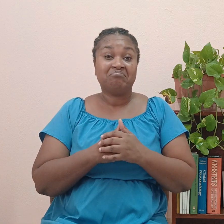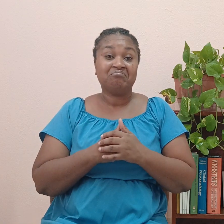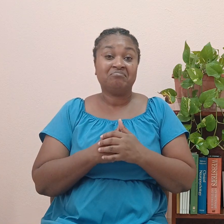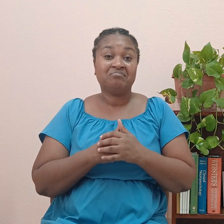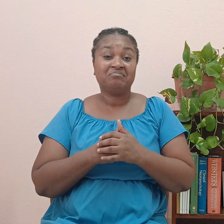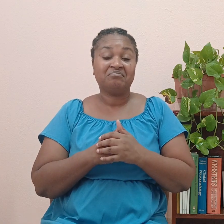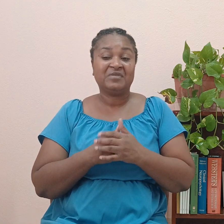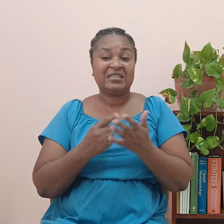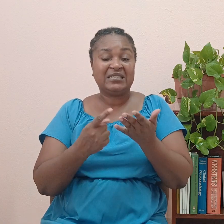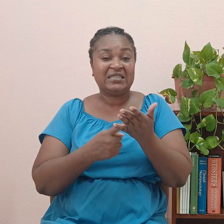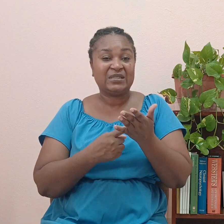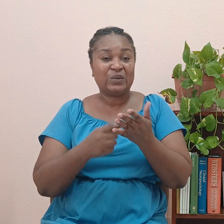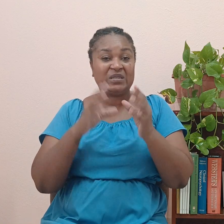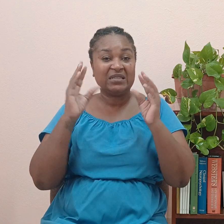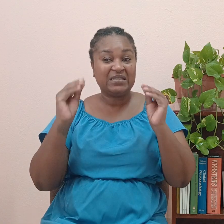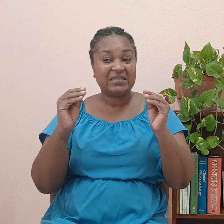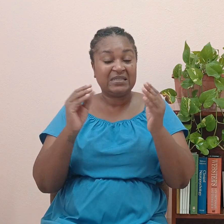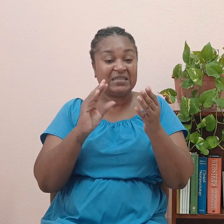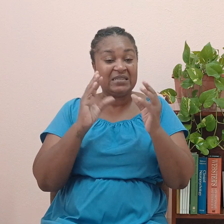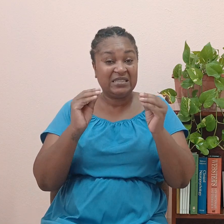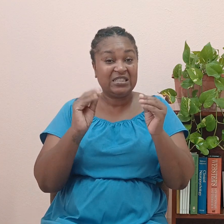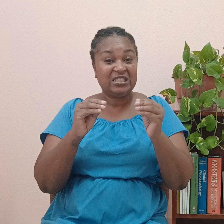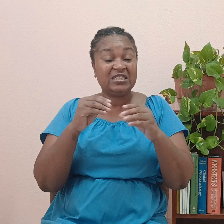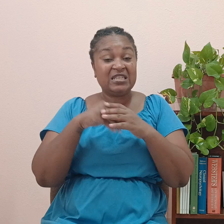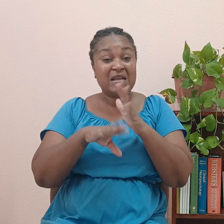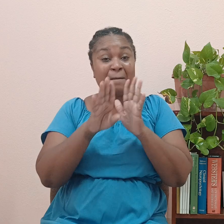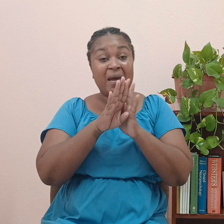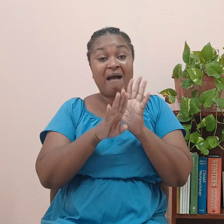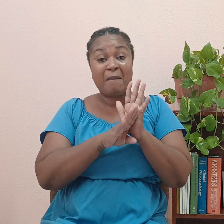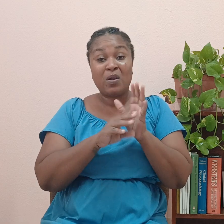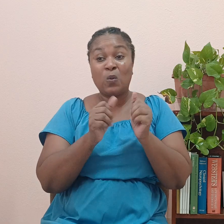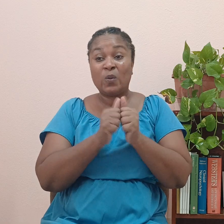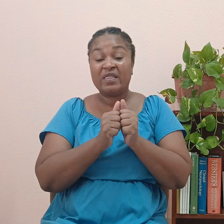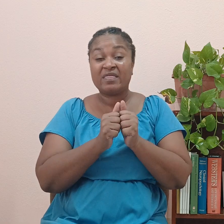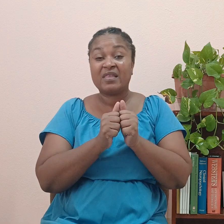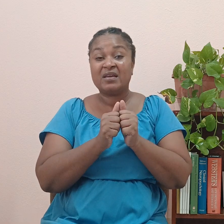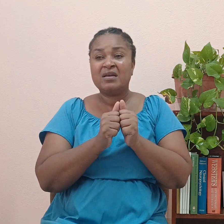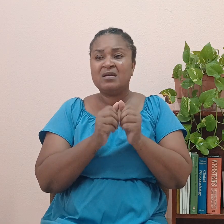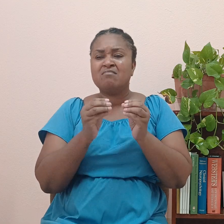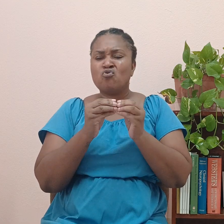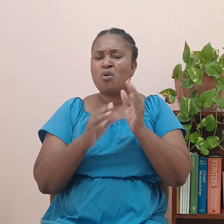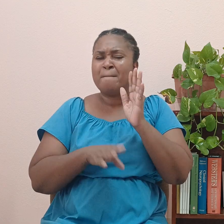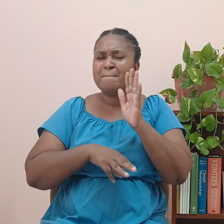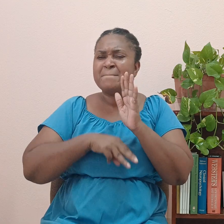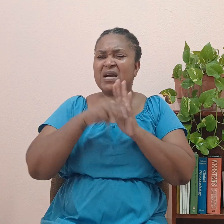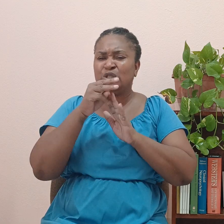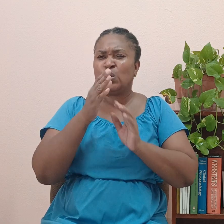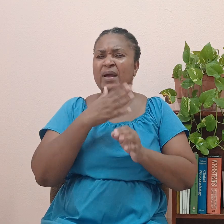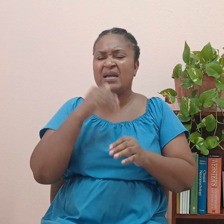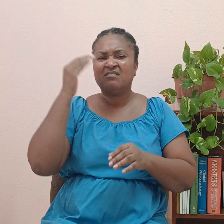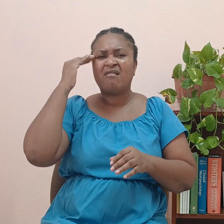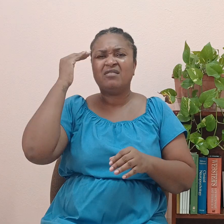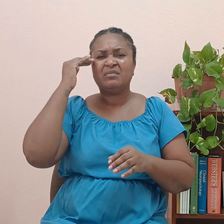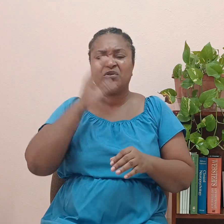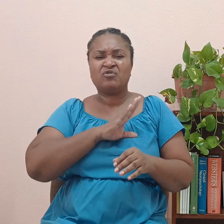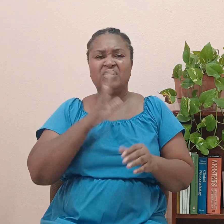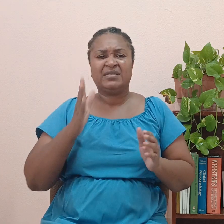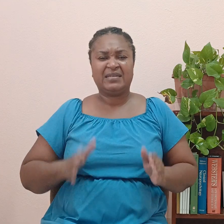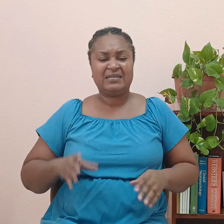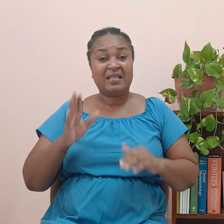Discuss the teachings of the Bible with more mature and knowledgeable Christians than yourself.